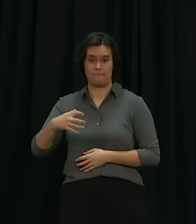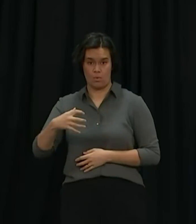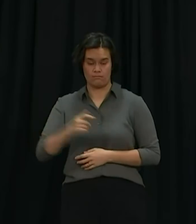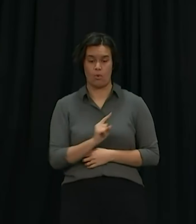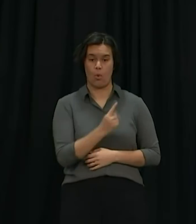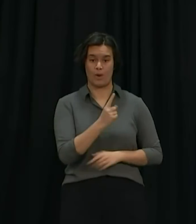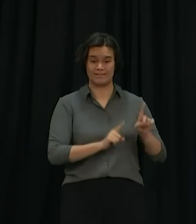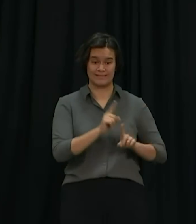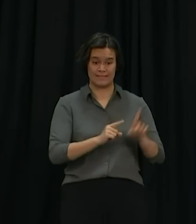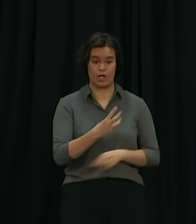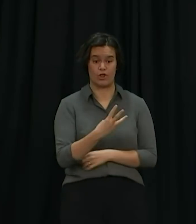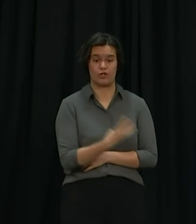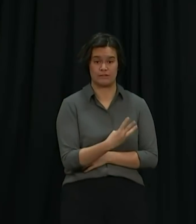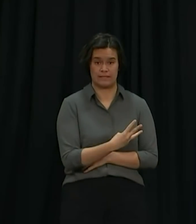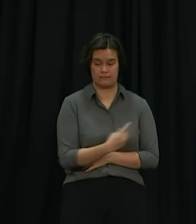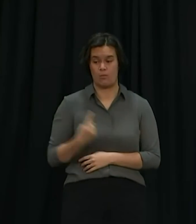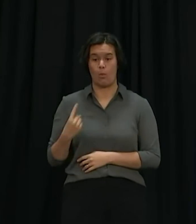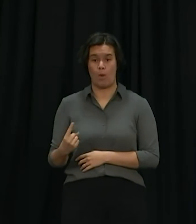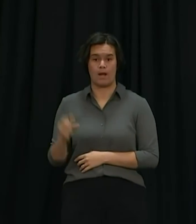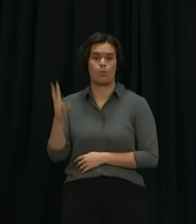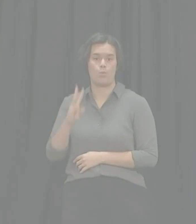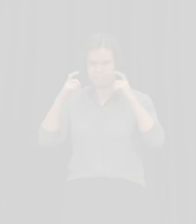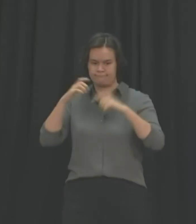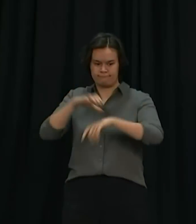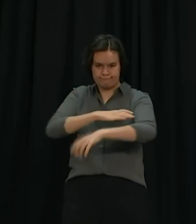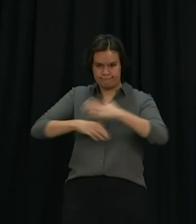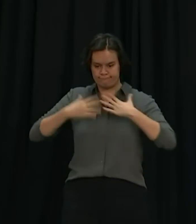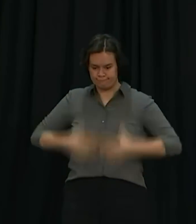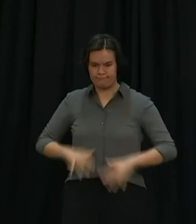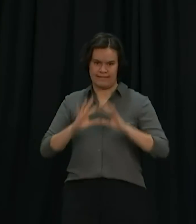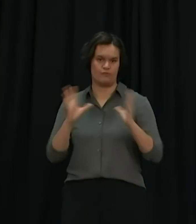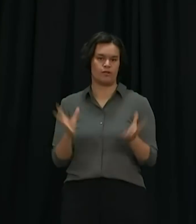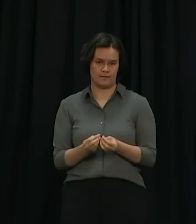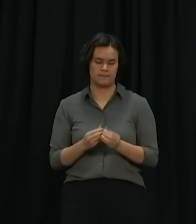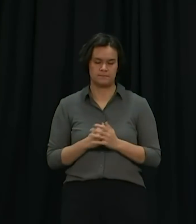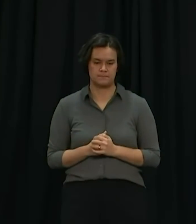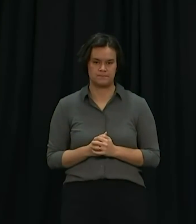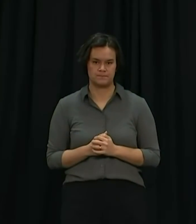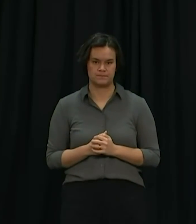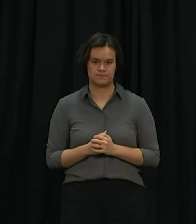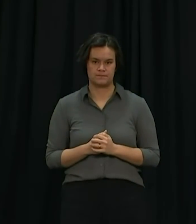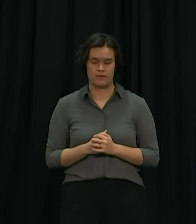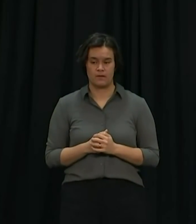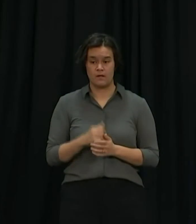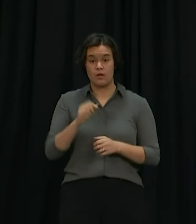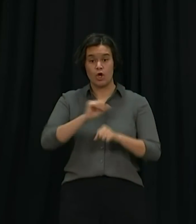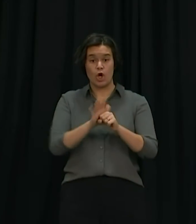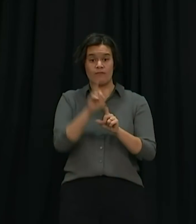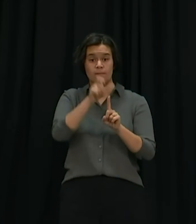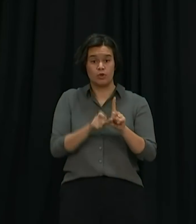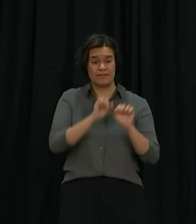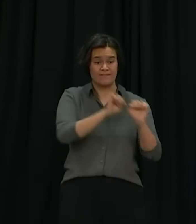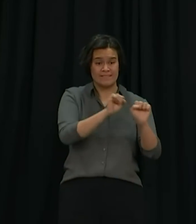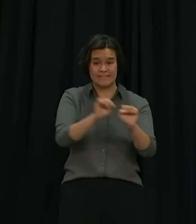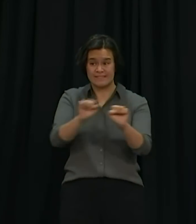in Auckland City Hospital, while 1 is in Wellington Regional Hospital. Locations of interest were 475 as at 9 o'clock this morning,